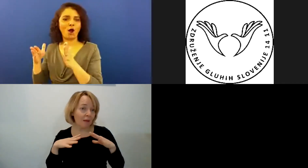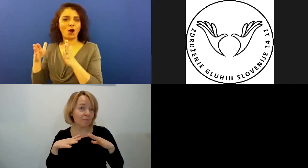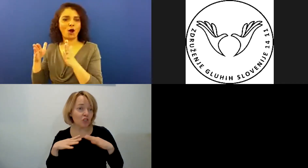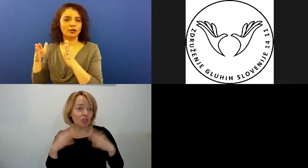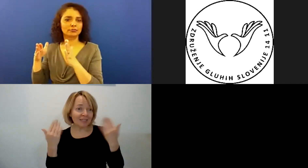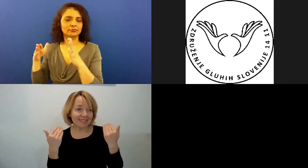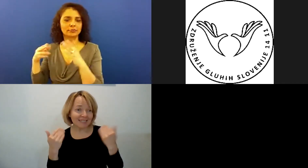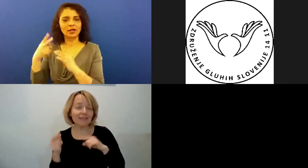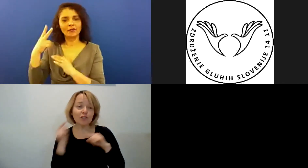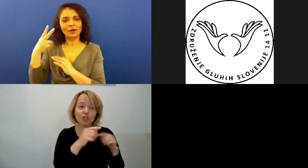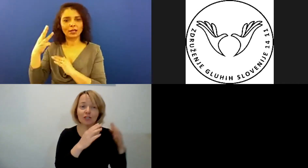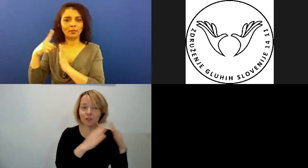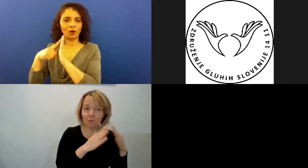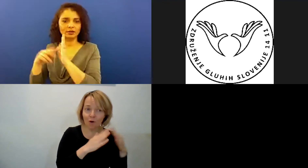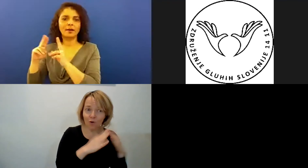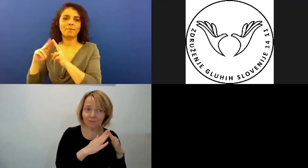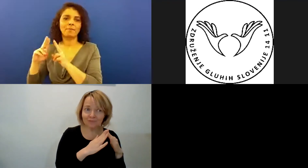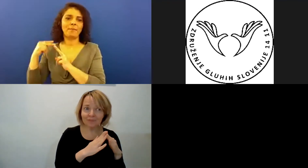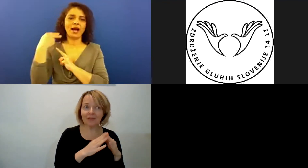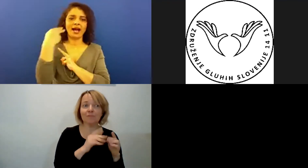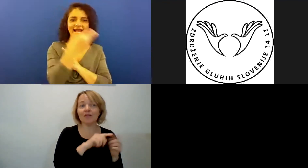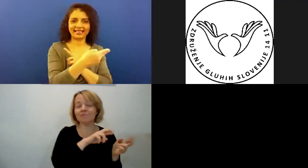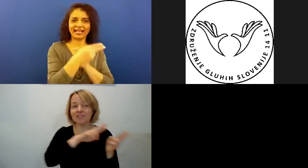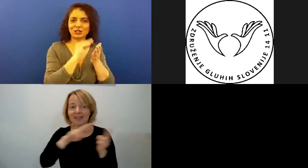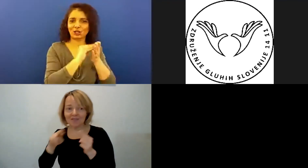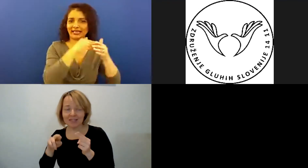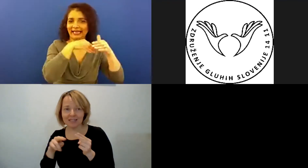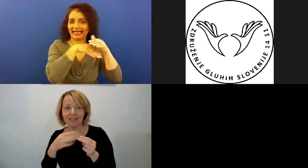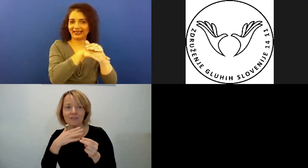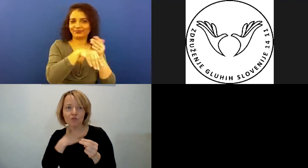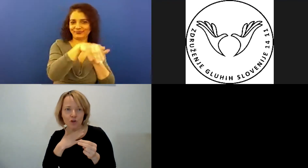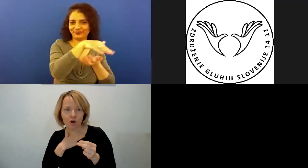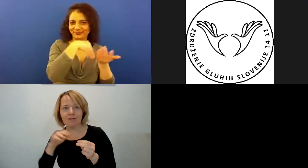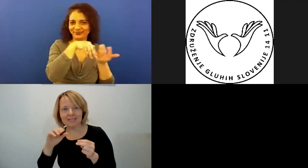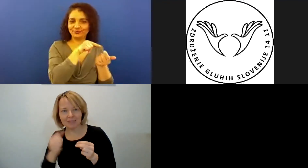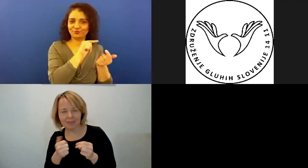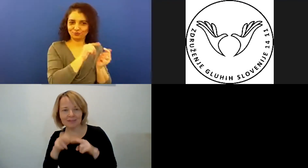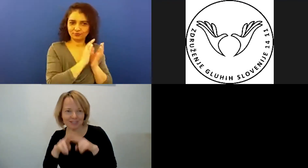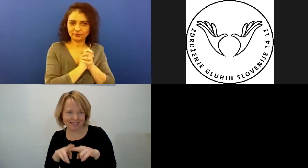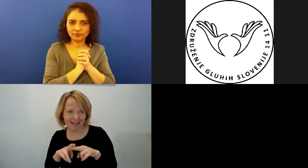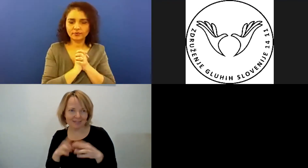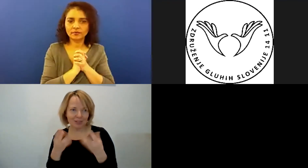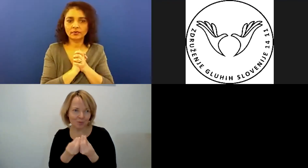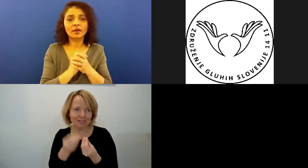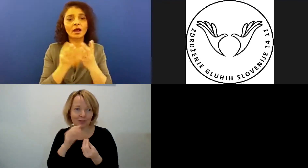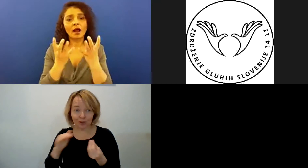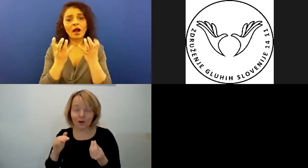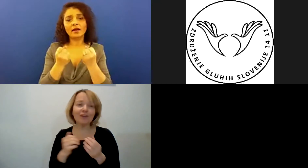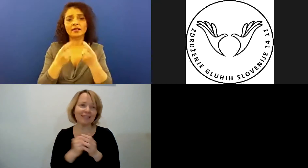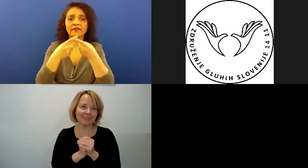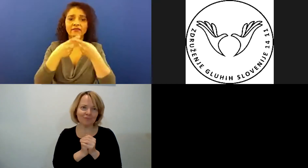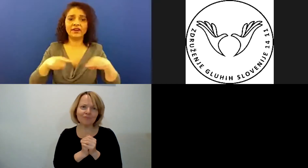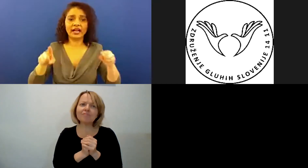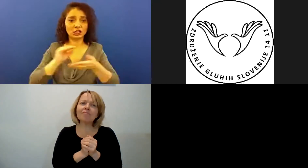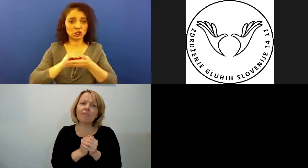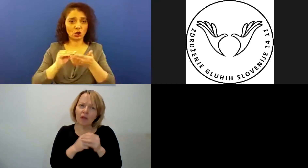We stayed in the dormitory, and only twice a year we were allowed to go back to